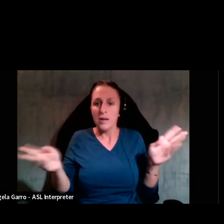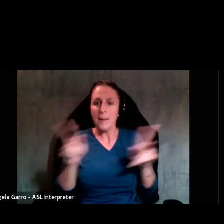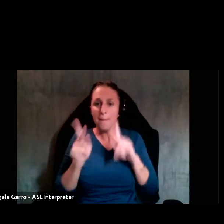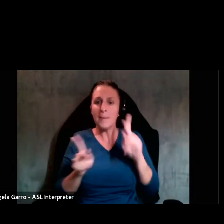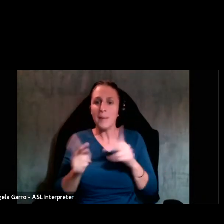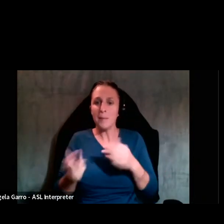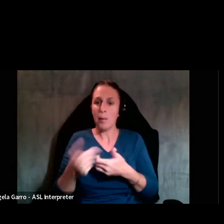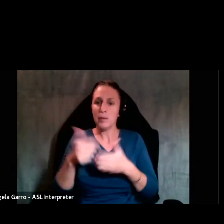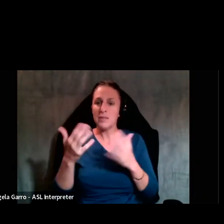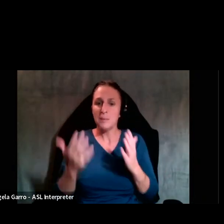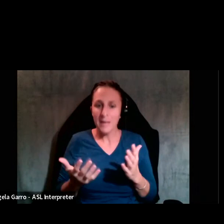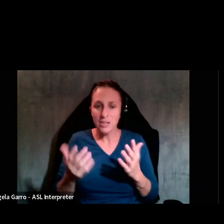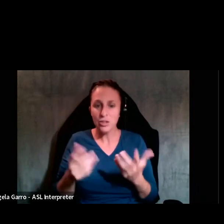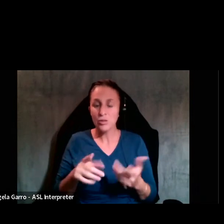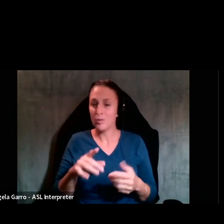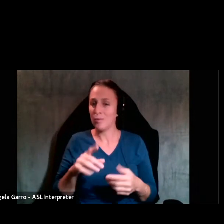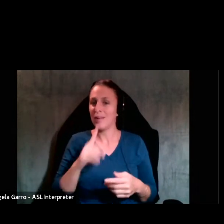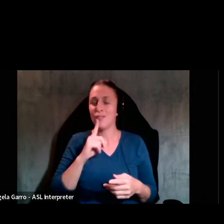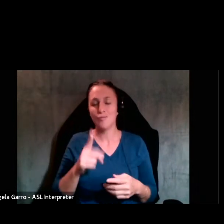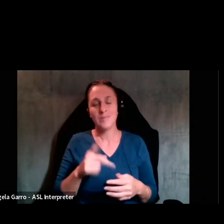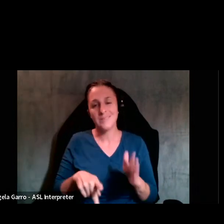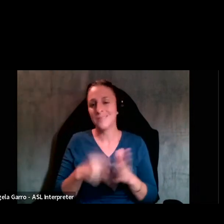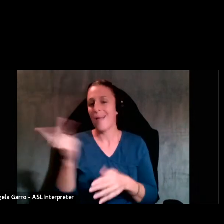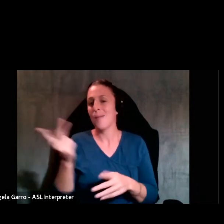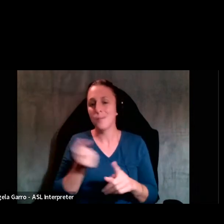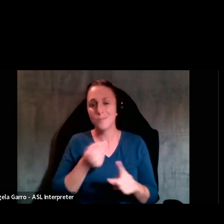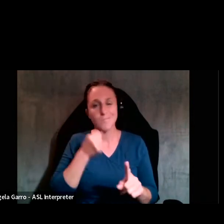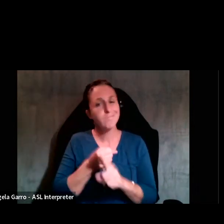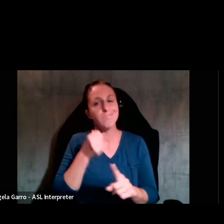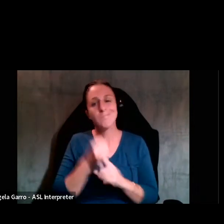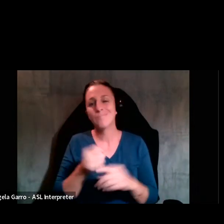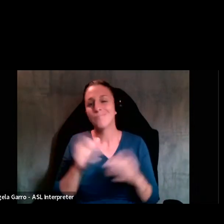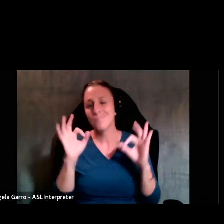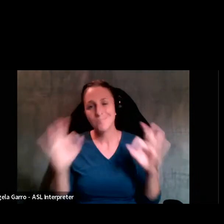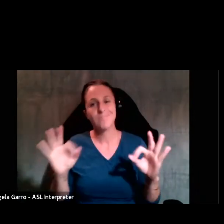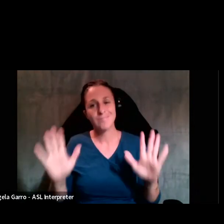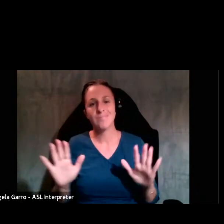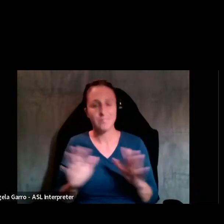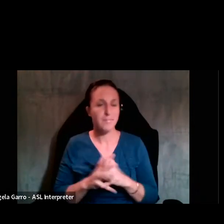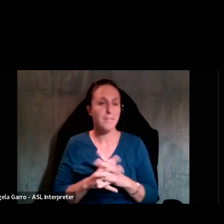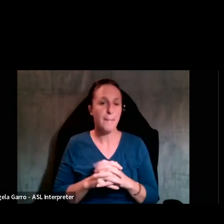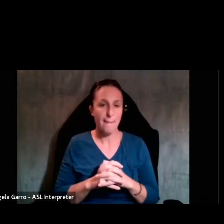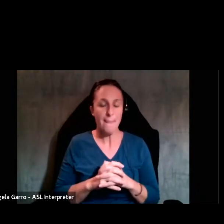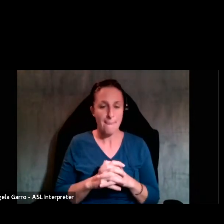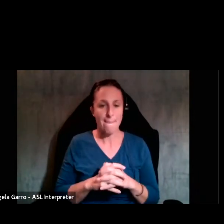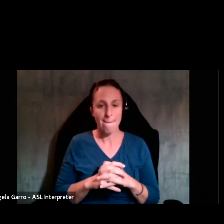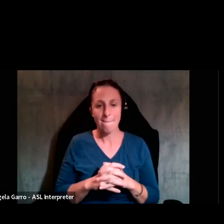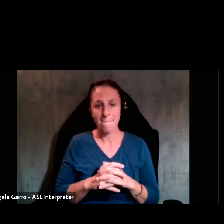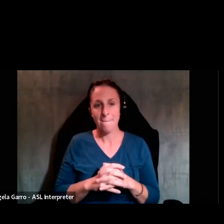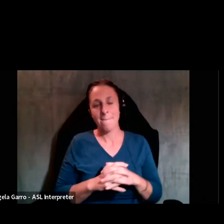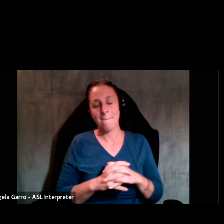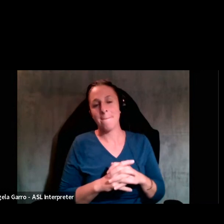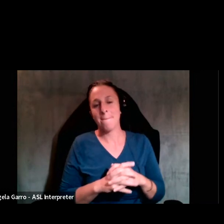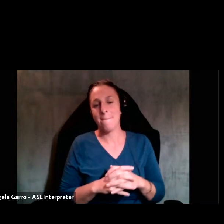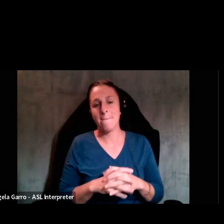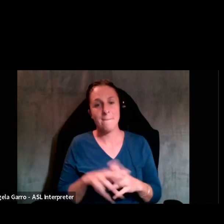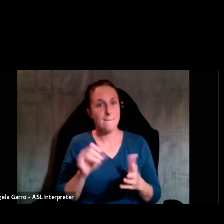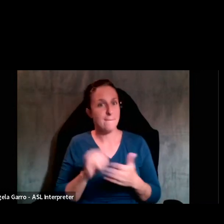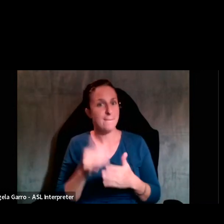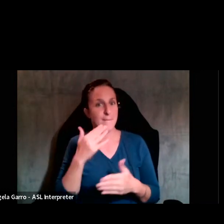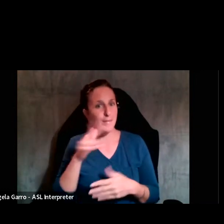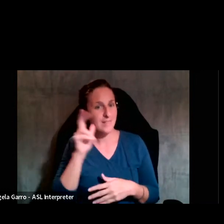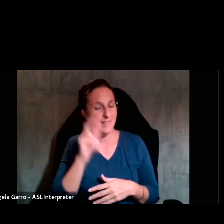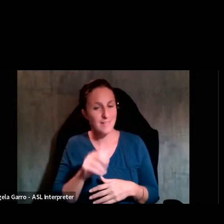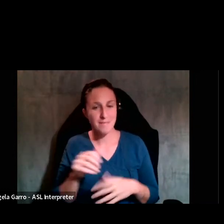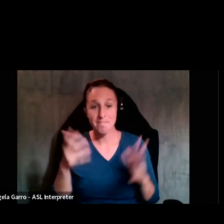And so that's even a double big hit. So, yeah. So, yeah, All right. it's good to Thank you. hear. That's